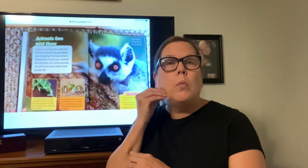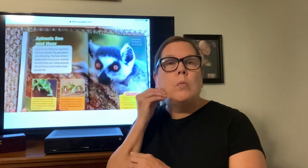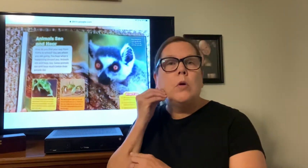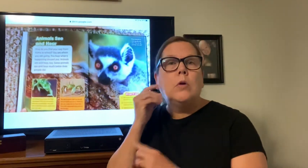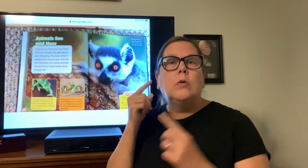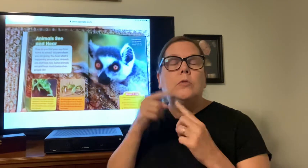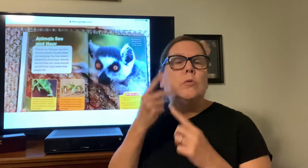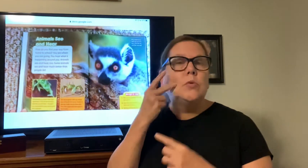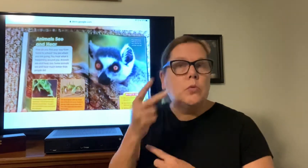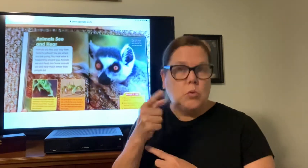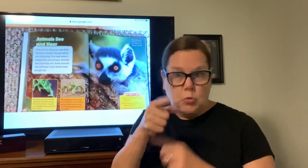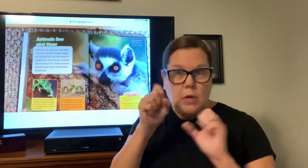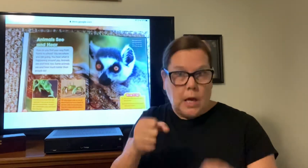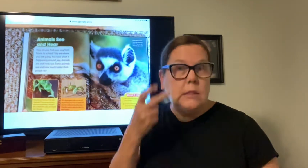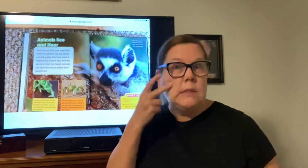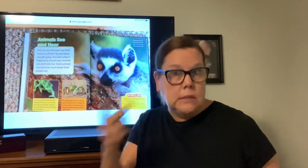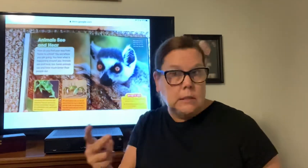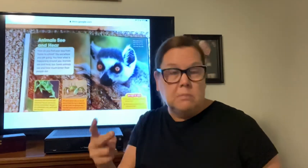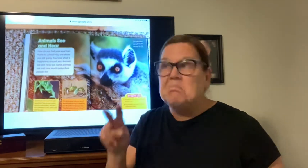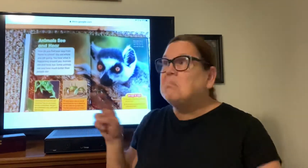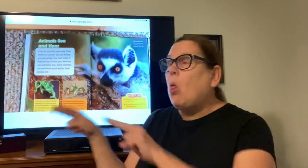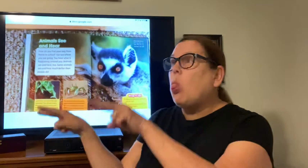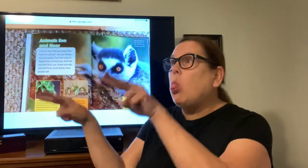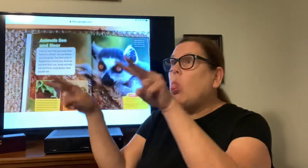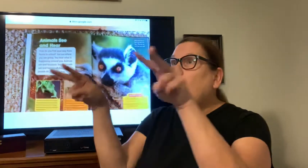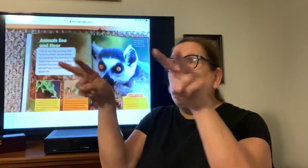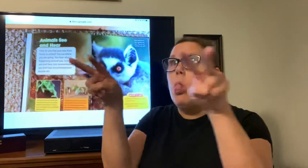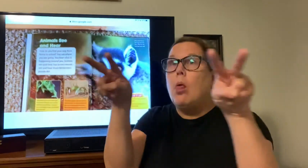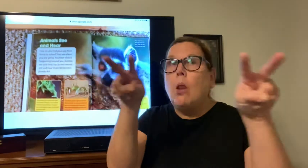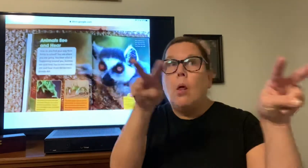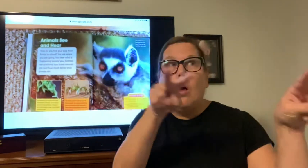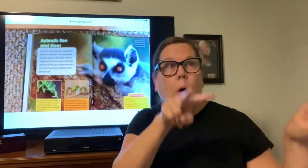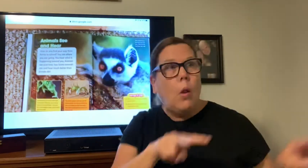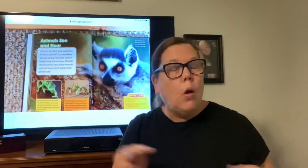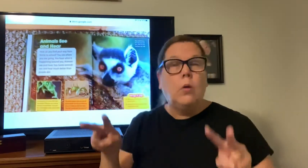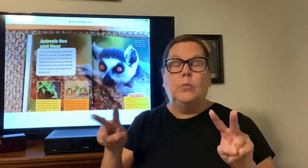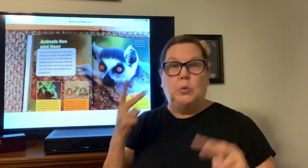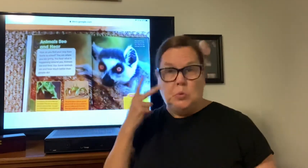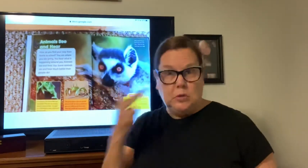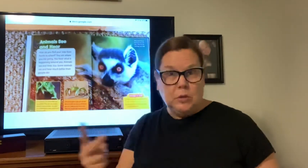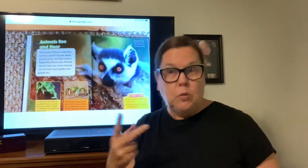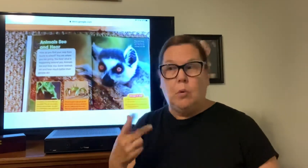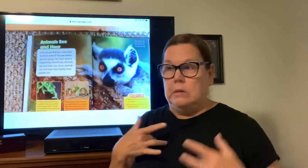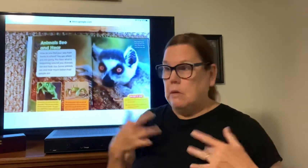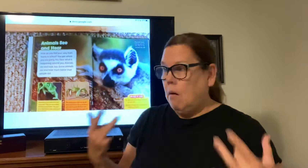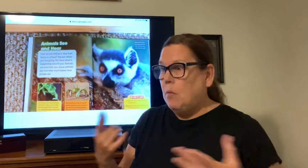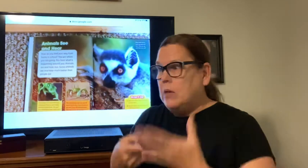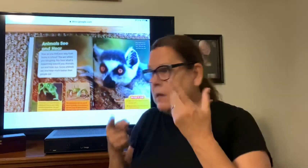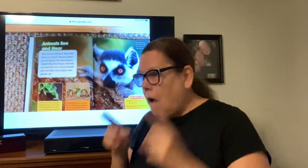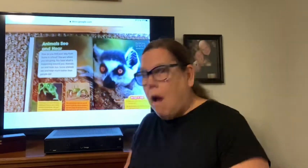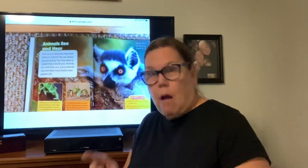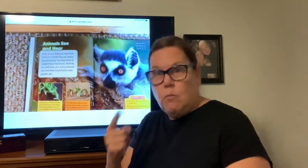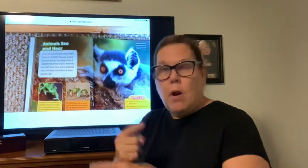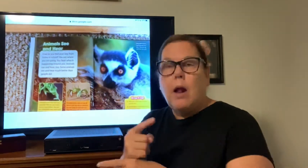where you are going. You hear what is happening around you. Animals see and hear